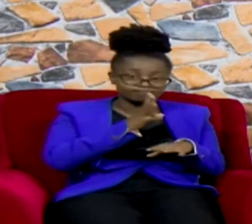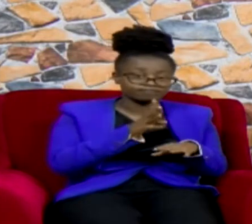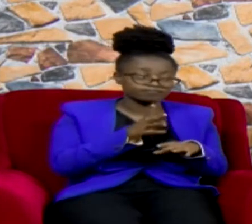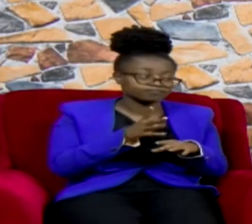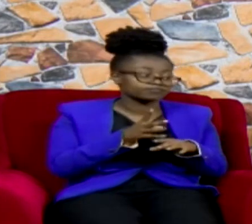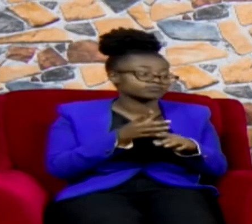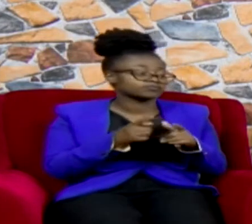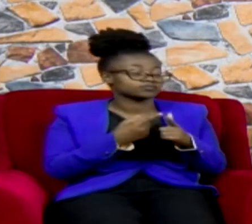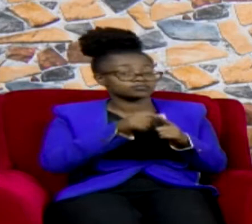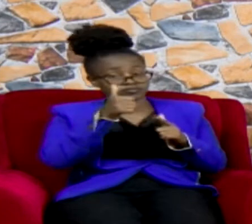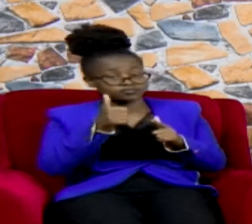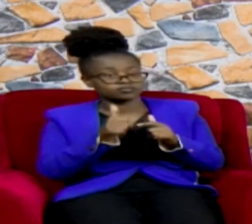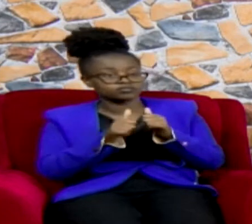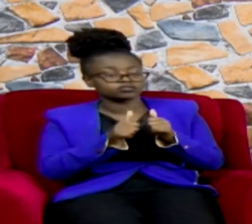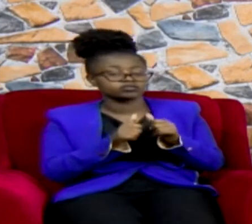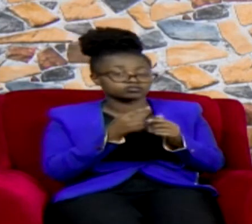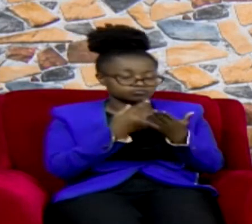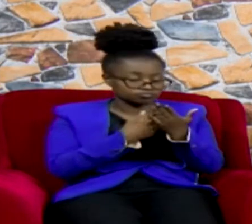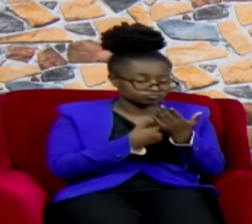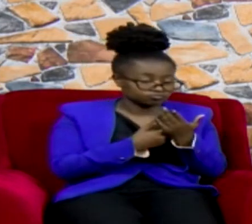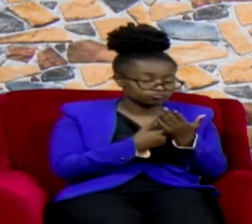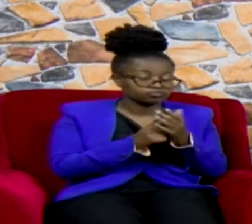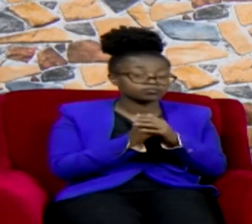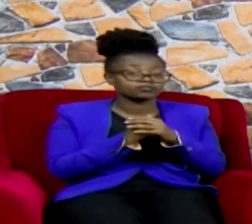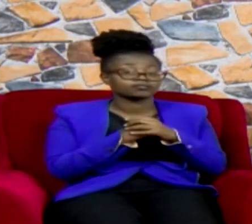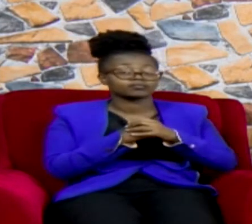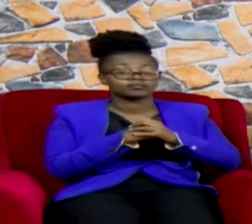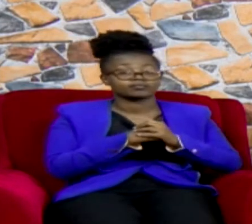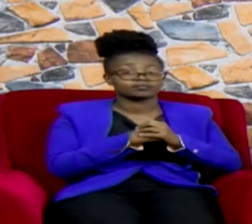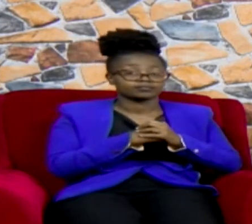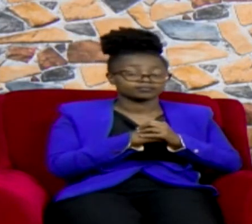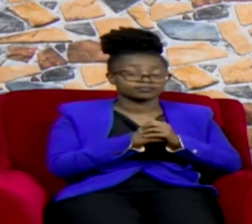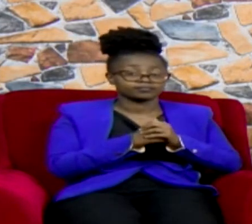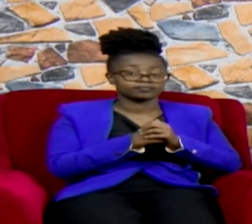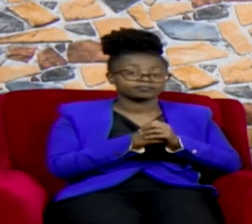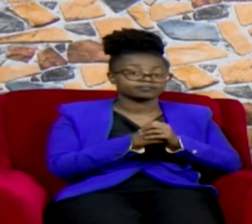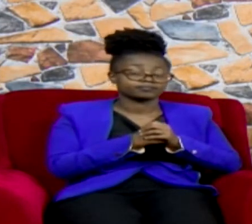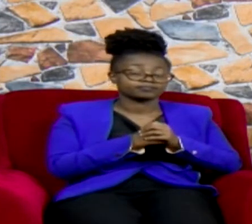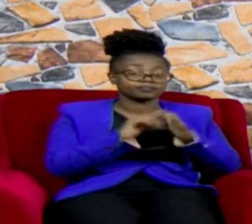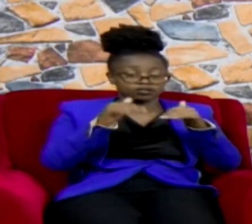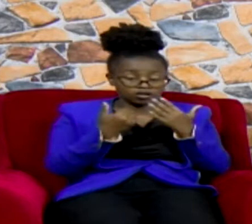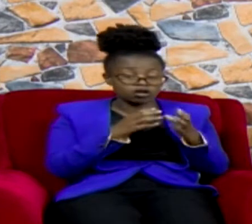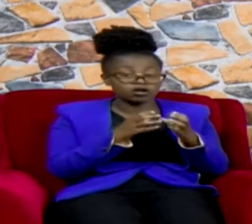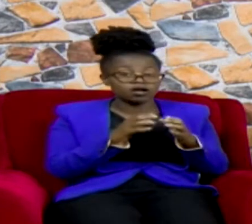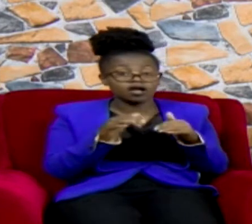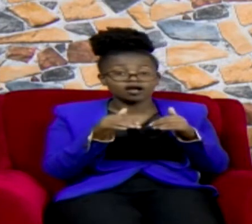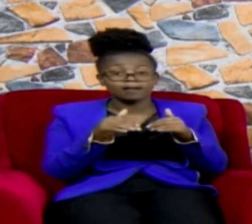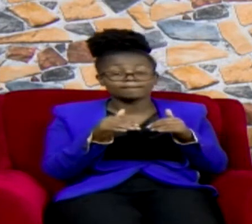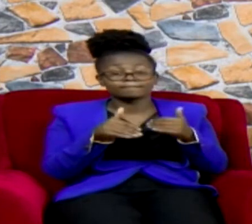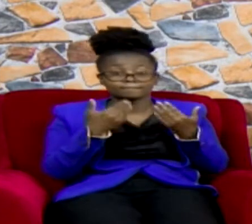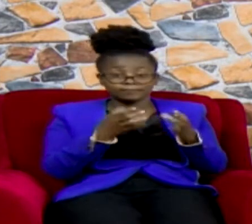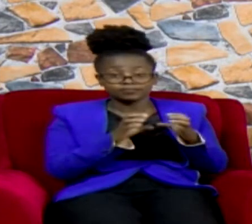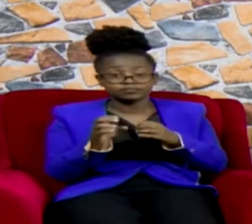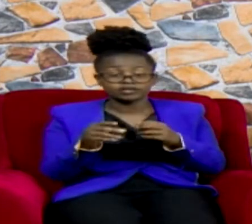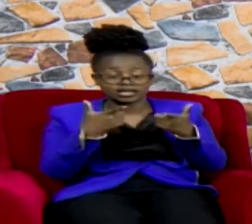Yes. Now, there is another one that I want us to touch on, just a tidbit, right? So this is the question. So how